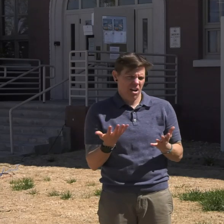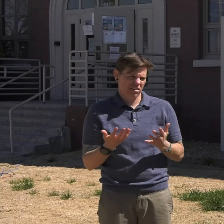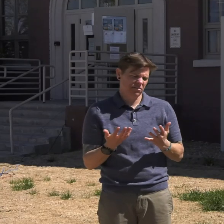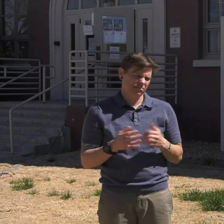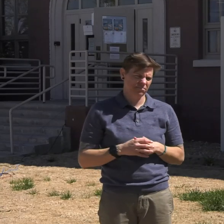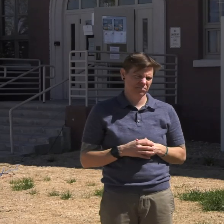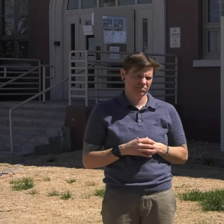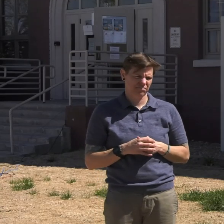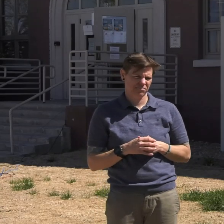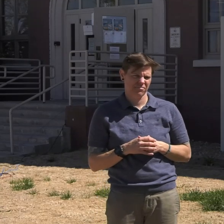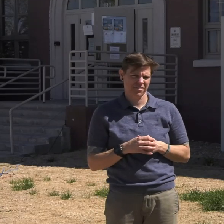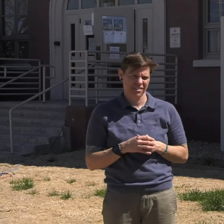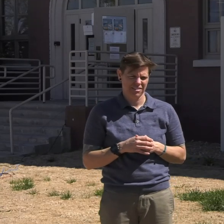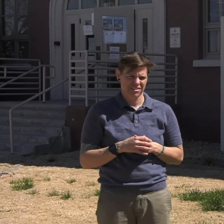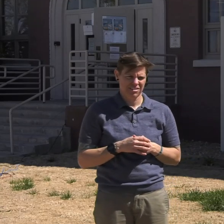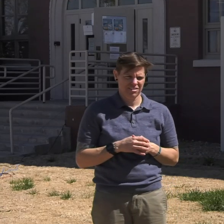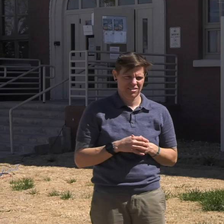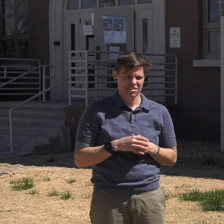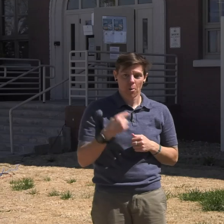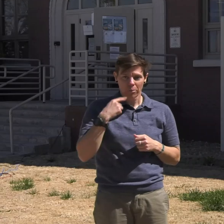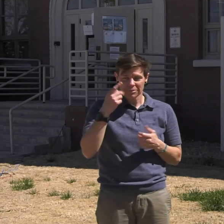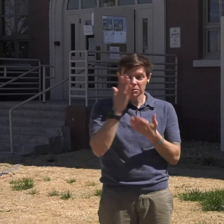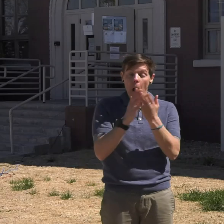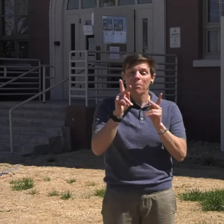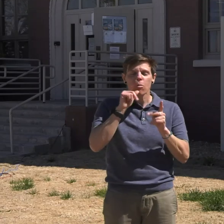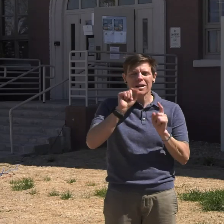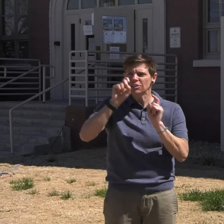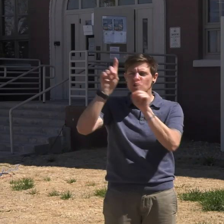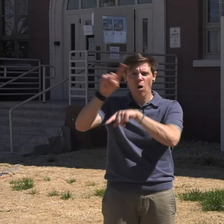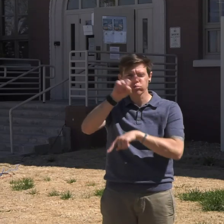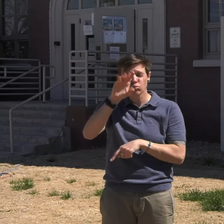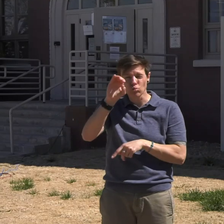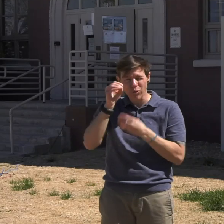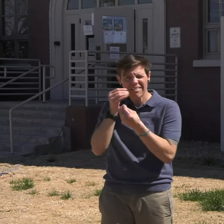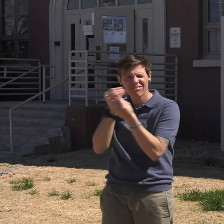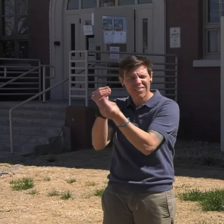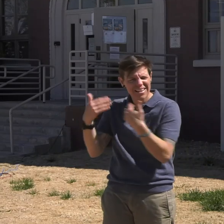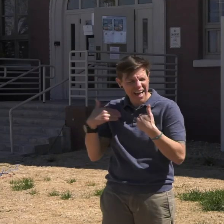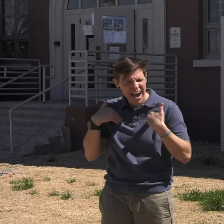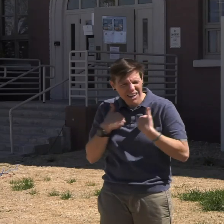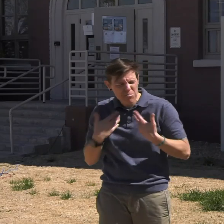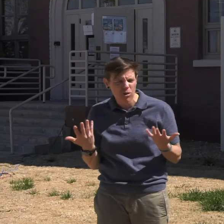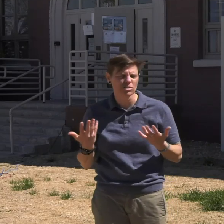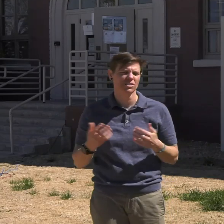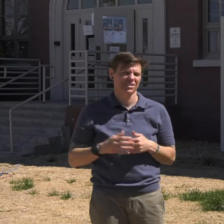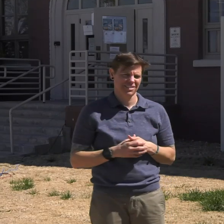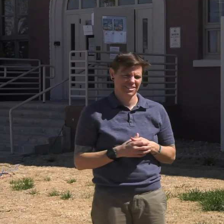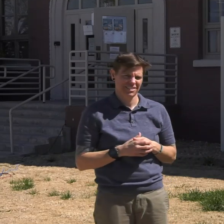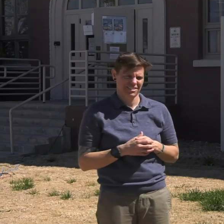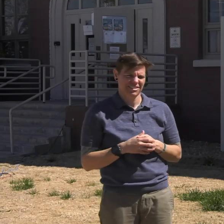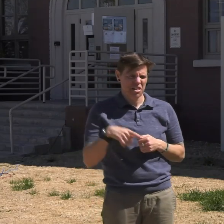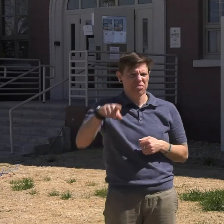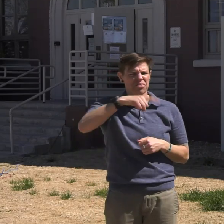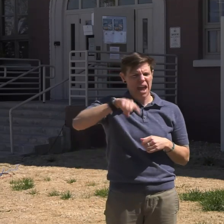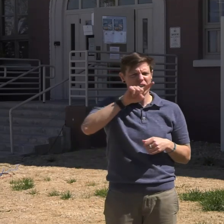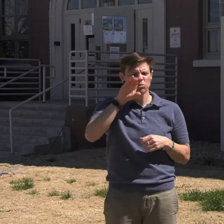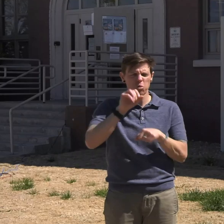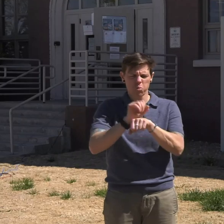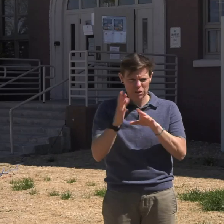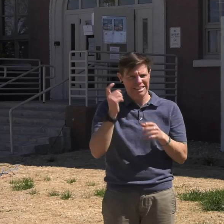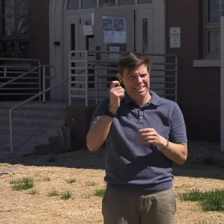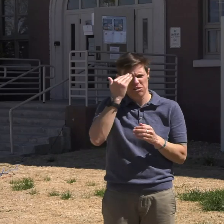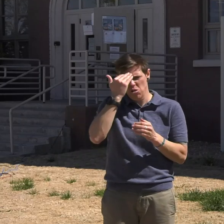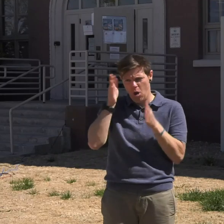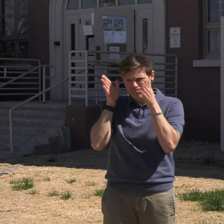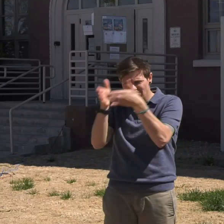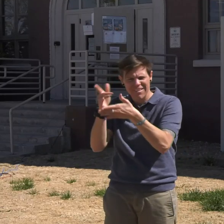has to feed the animals at the zoo. So if you see different city workers and so forth, they should know and they should be working for a specific